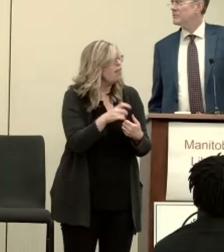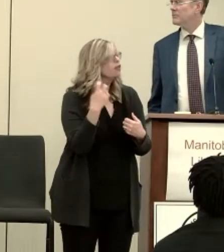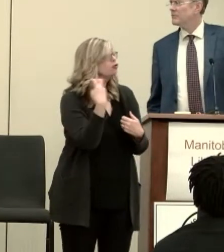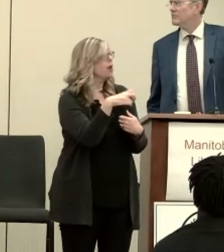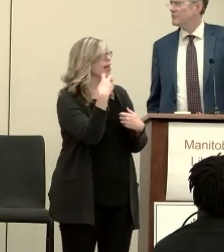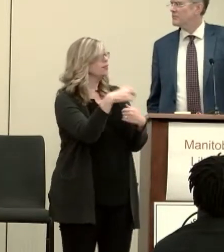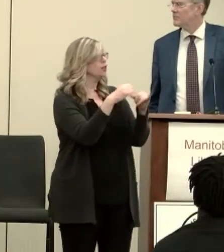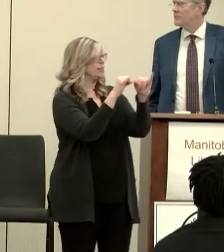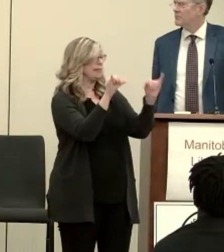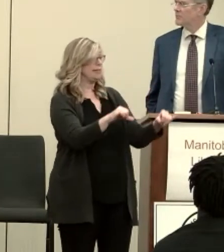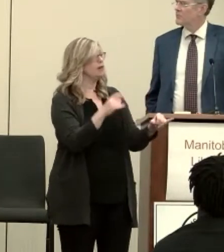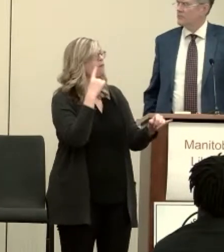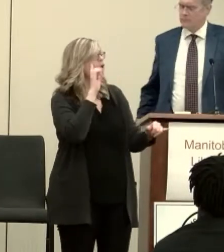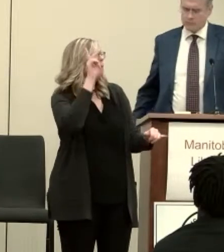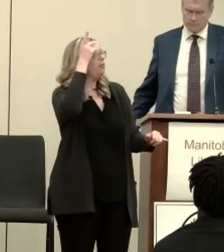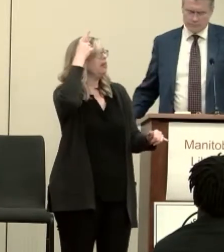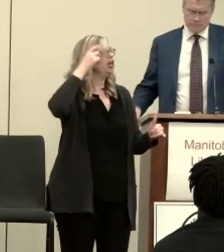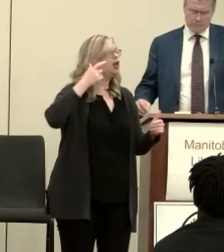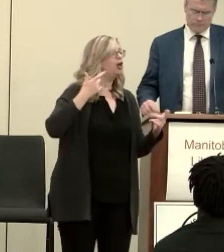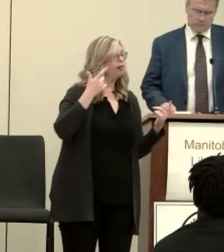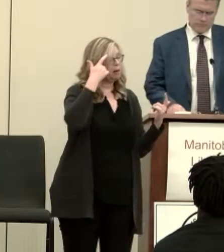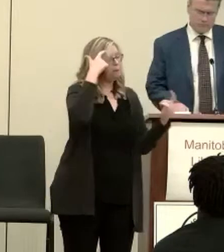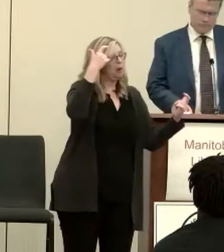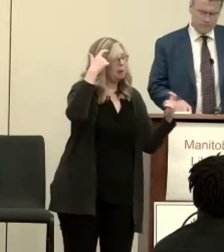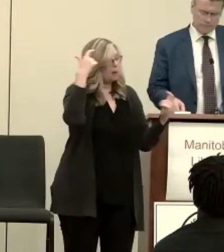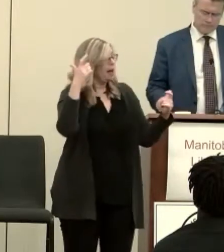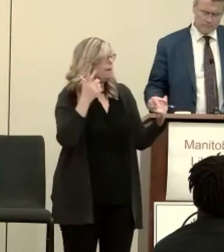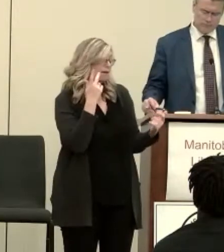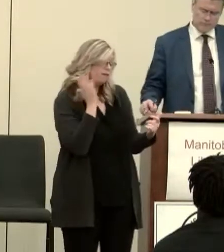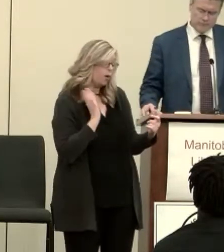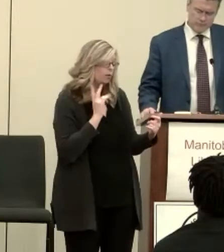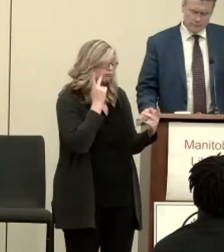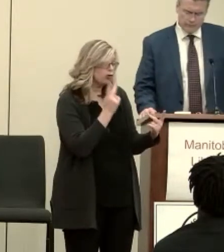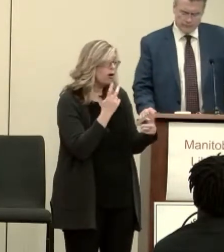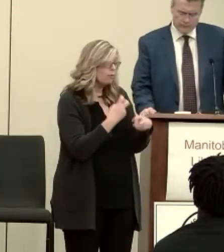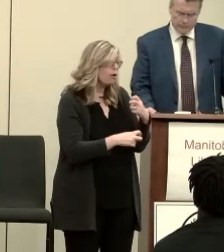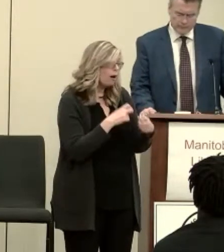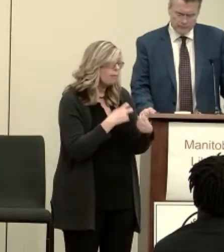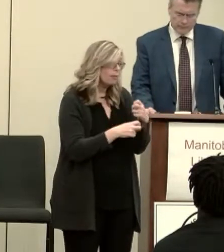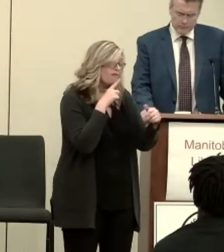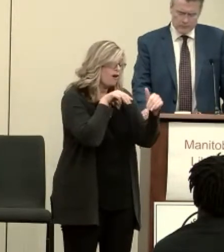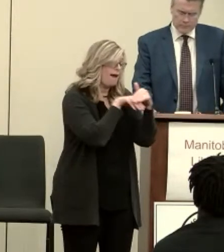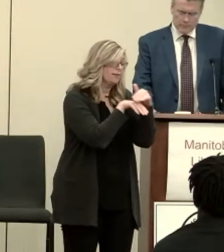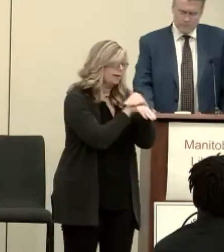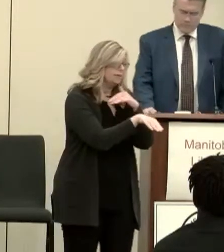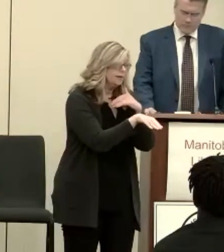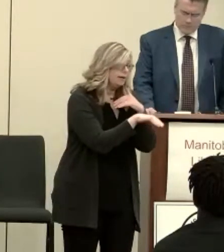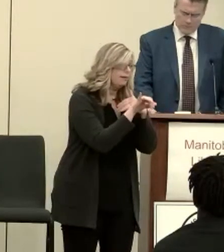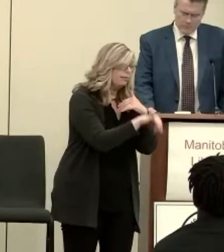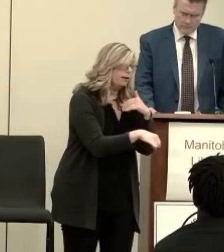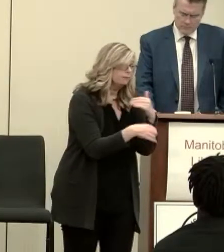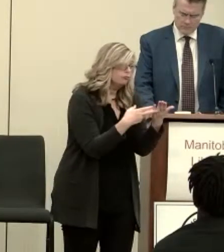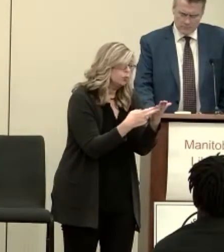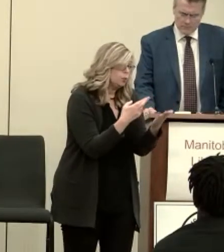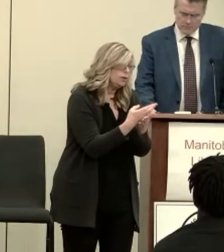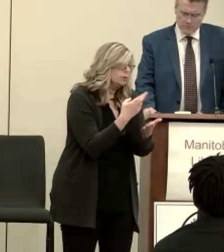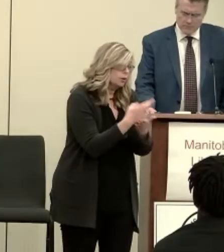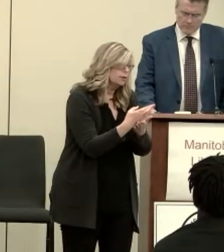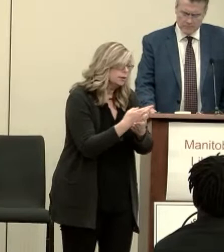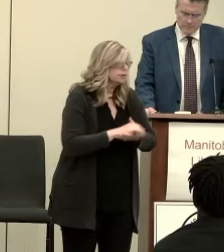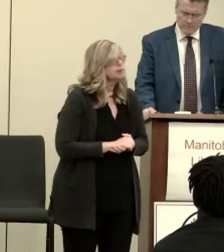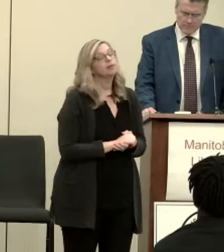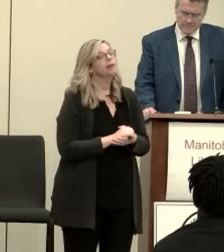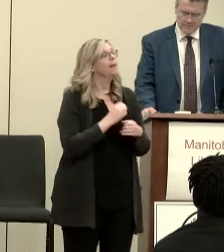for political posturing, which we have observed is a problem to accessing resources. We want to ensure